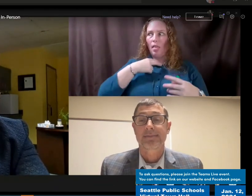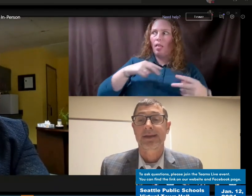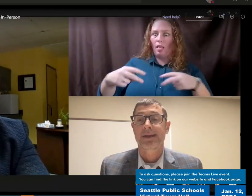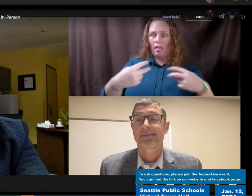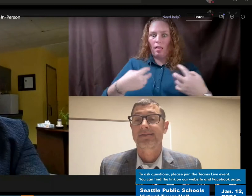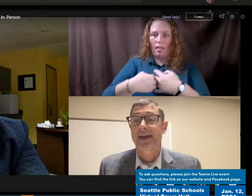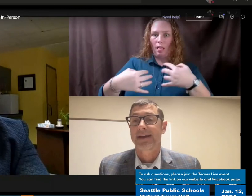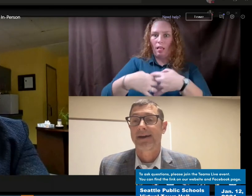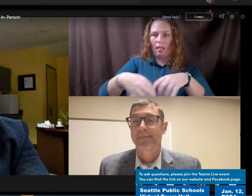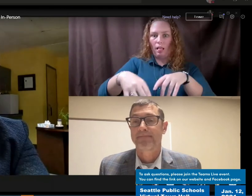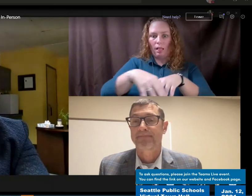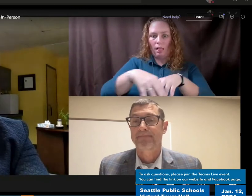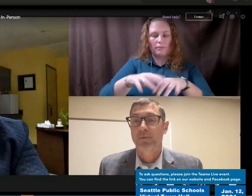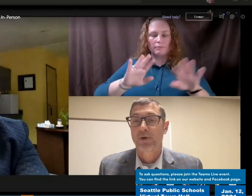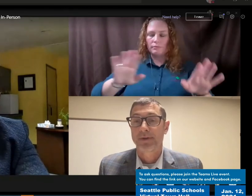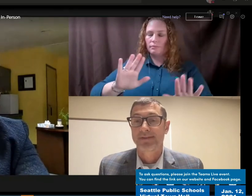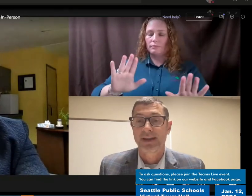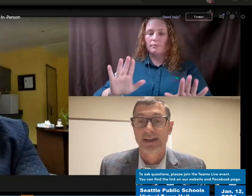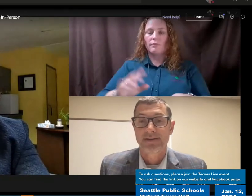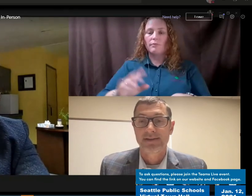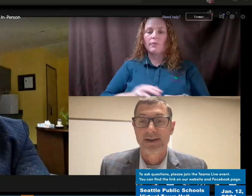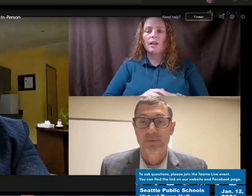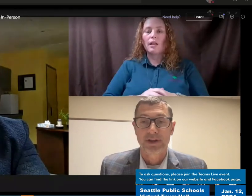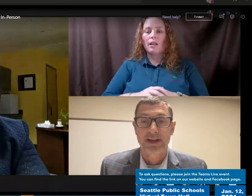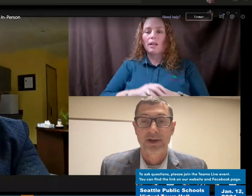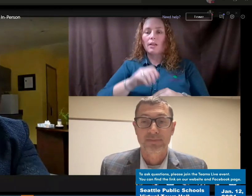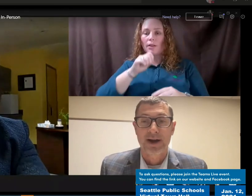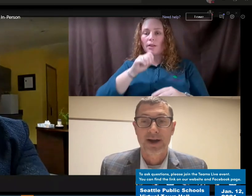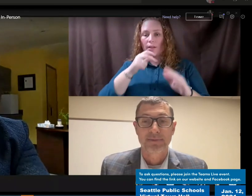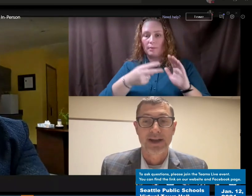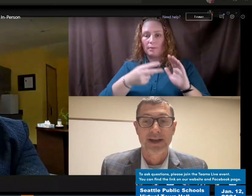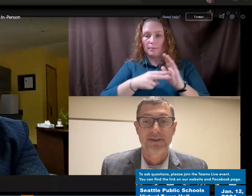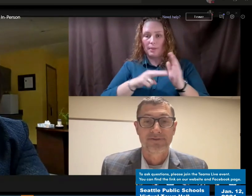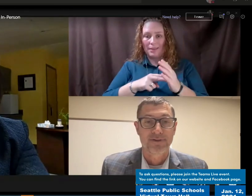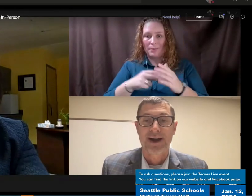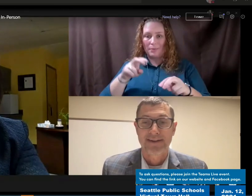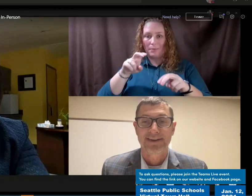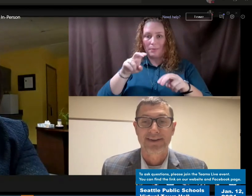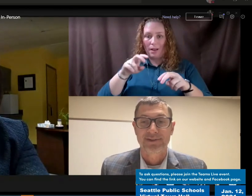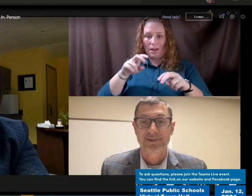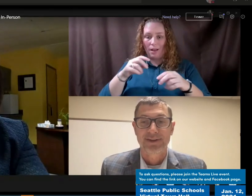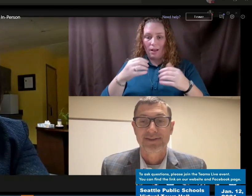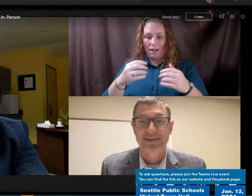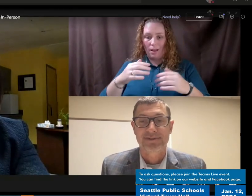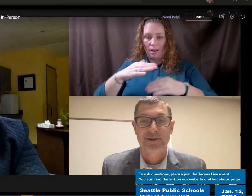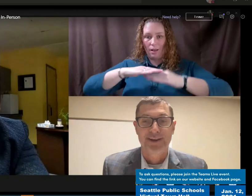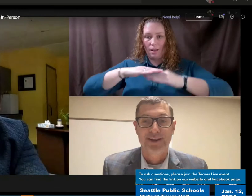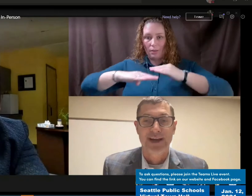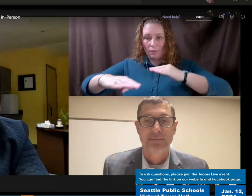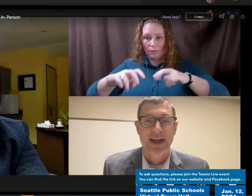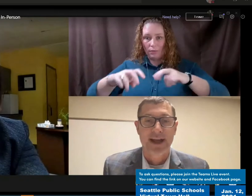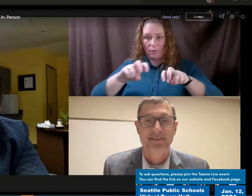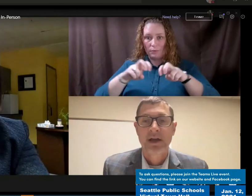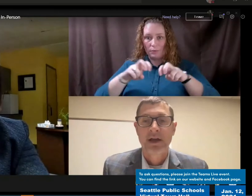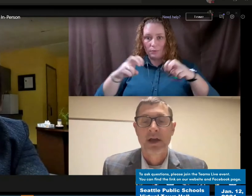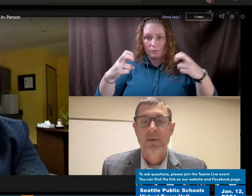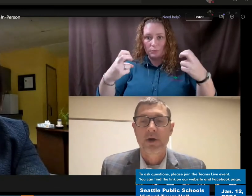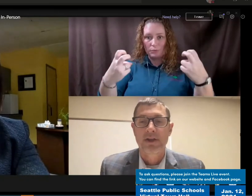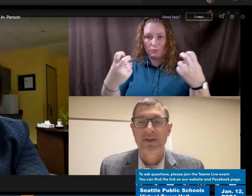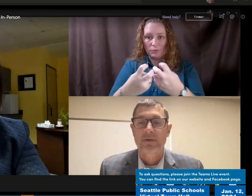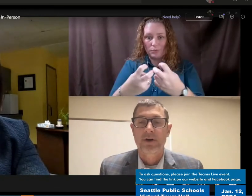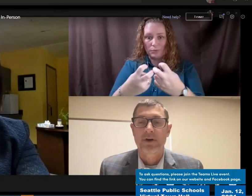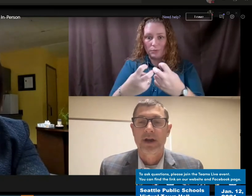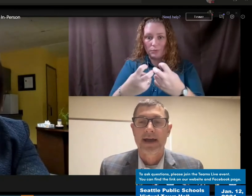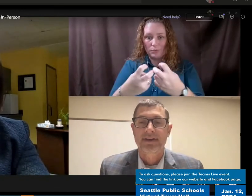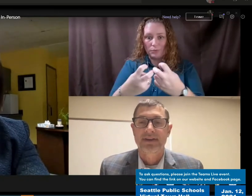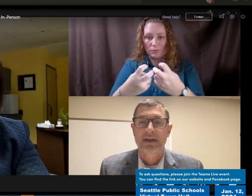mean is that we'll be sitting in a really close proximity on the floor for having students in circle time. So that's one of the things that